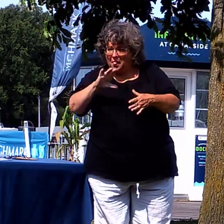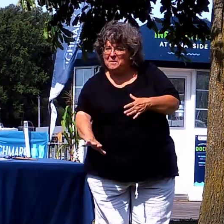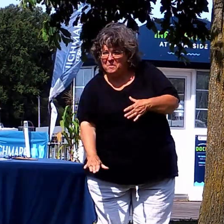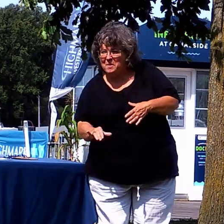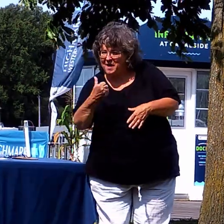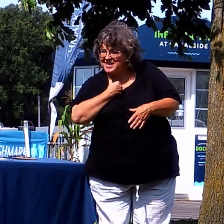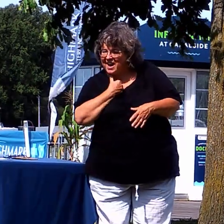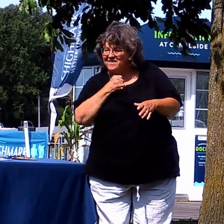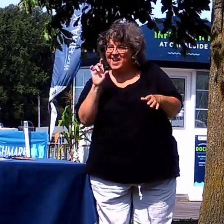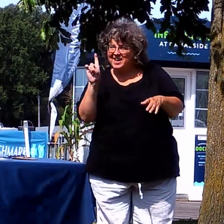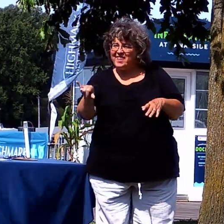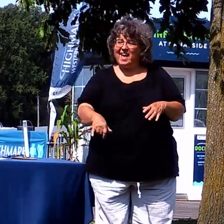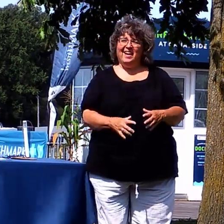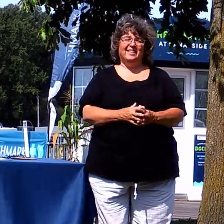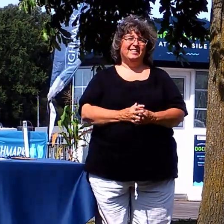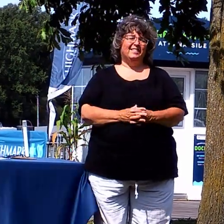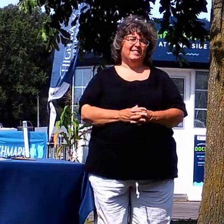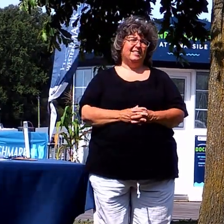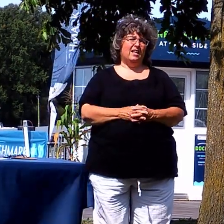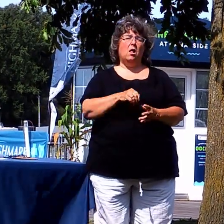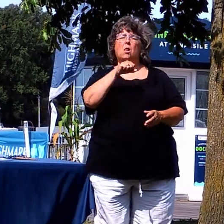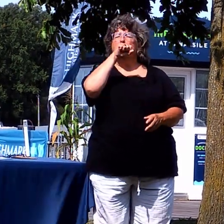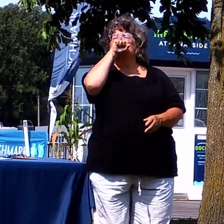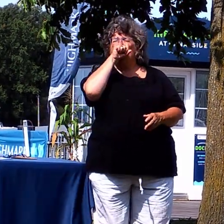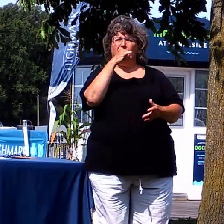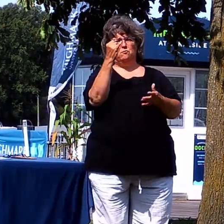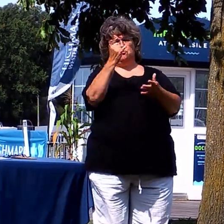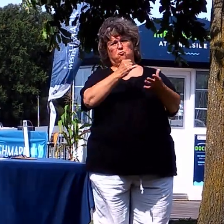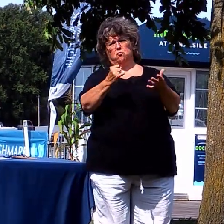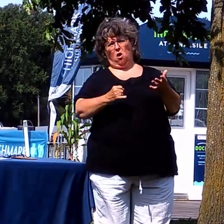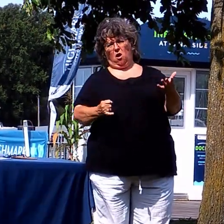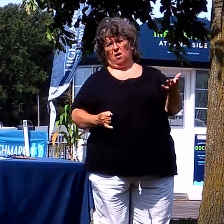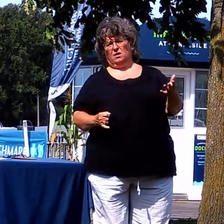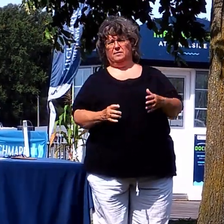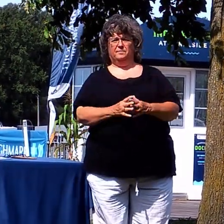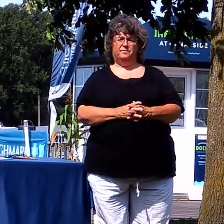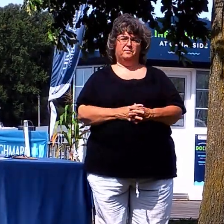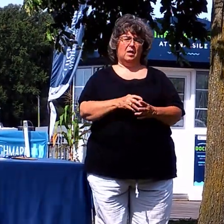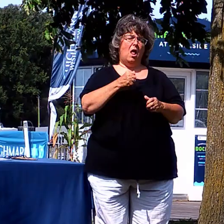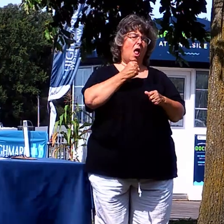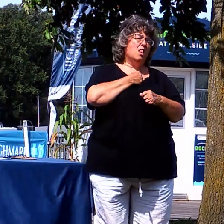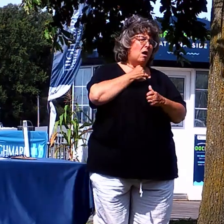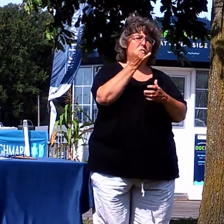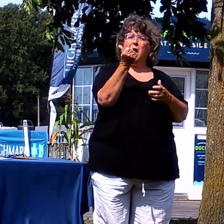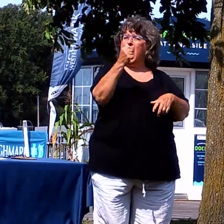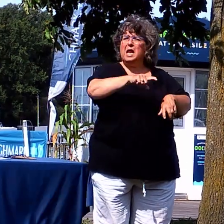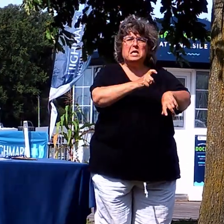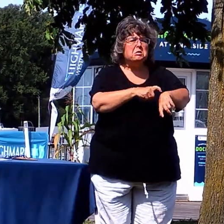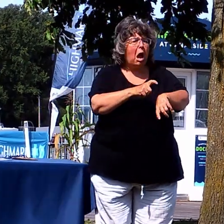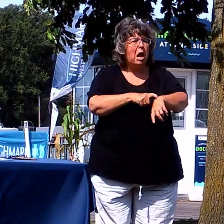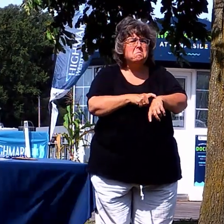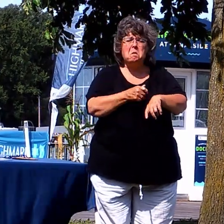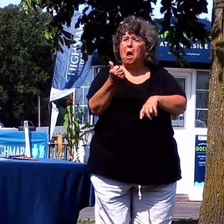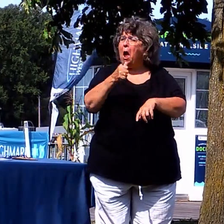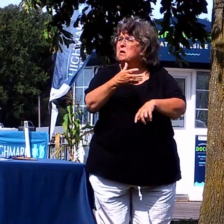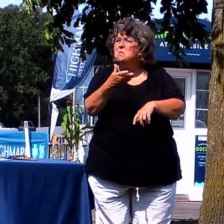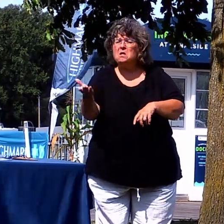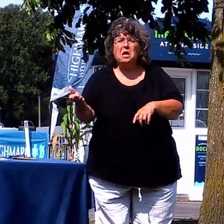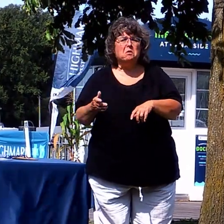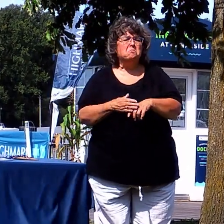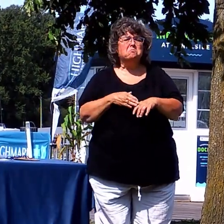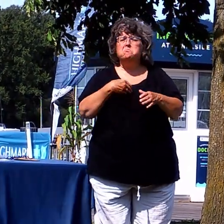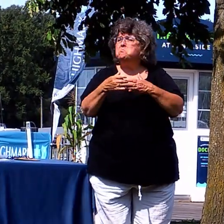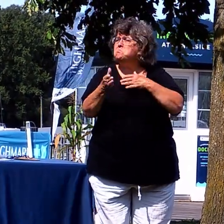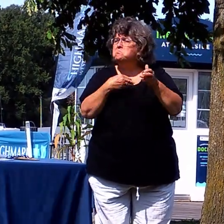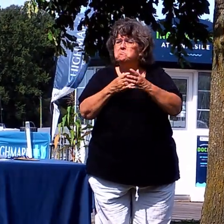actually, a lot. So Ramon loved to draw. He loved to draw anytime, anything,